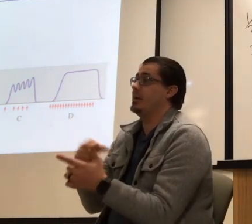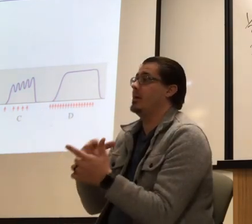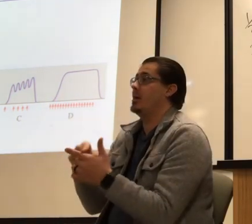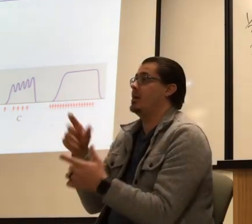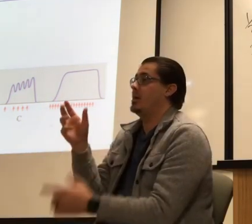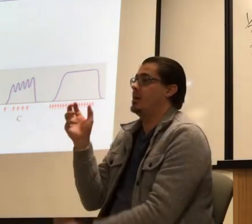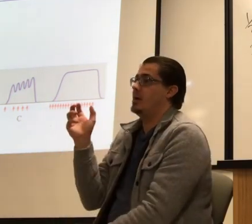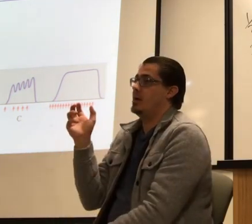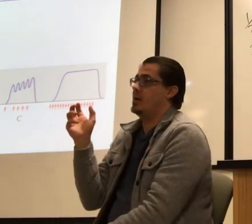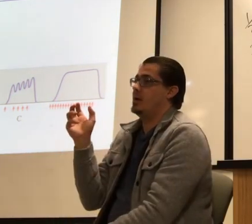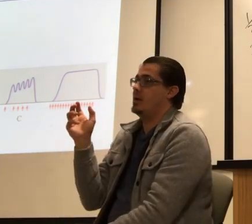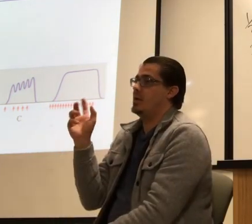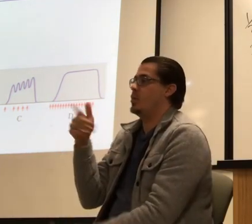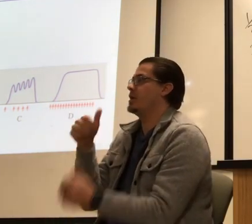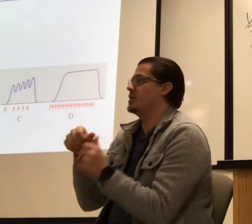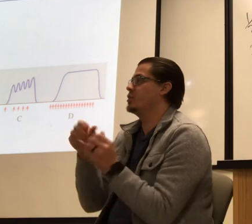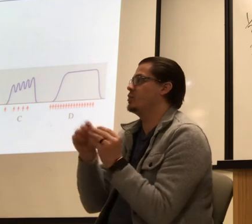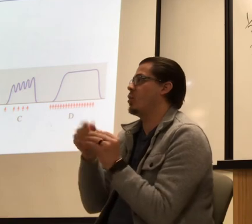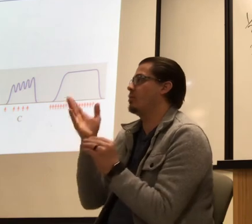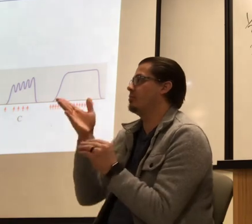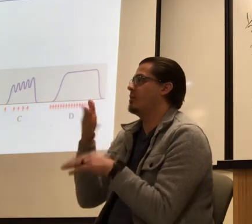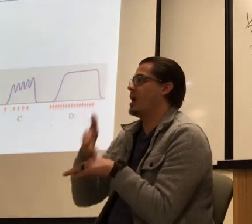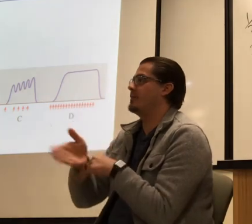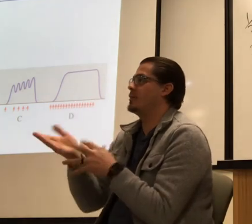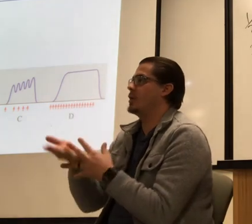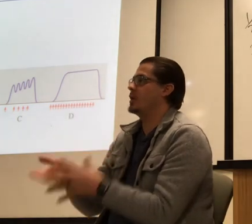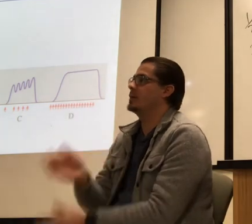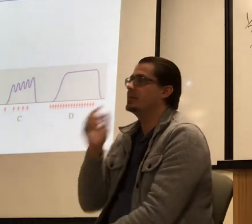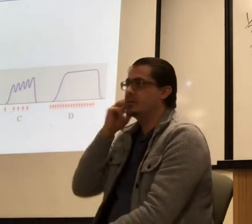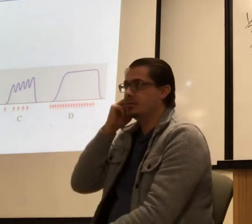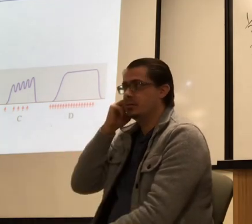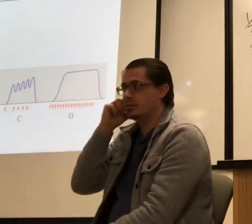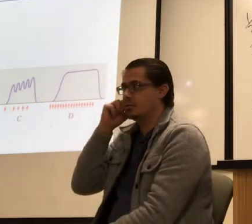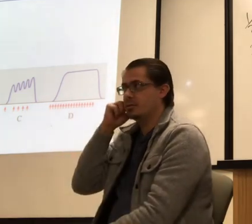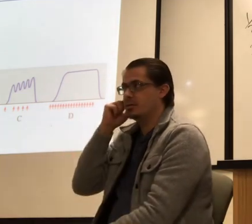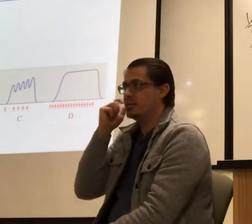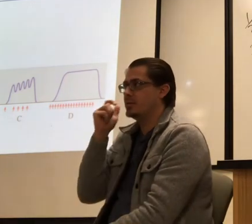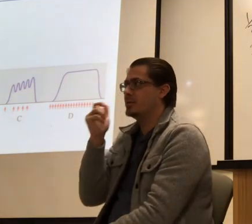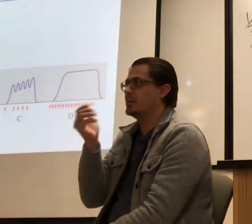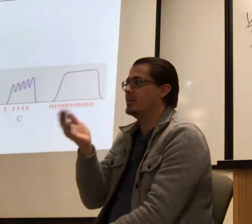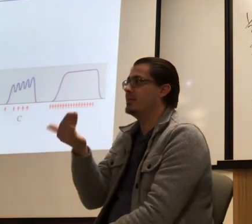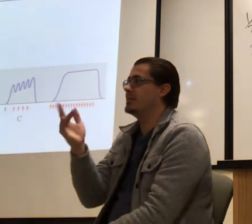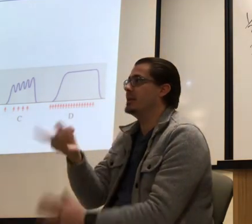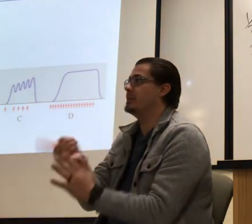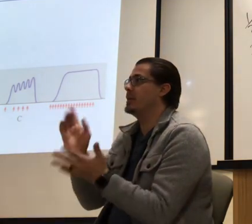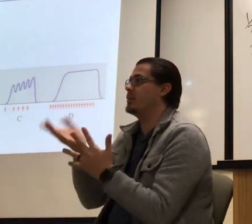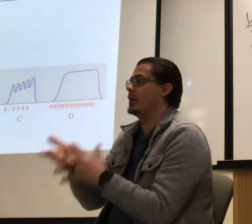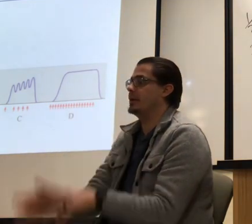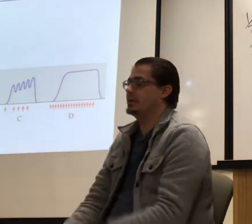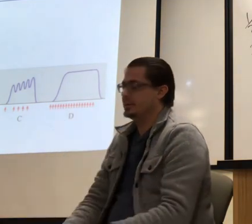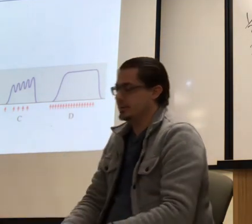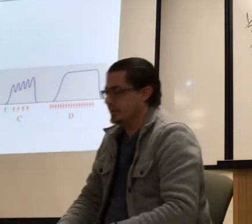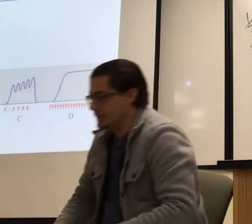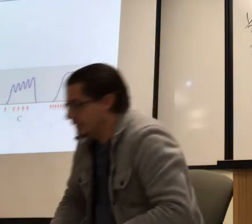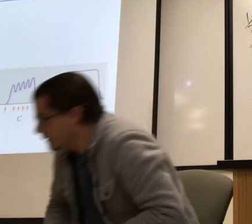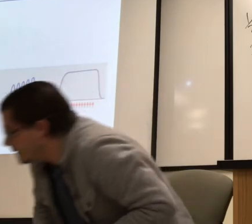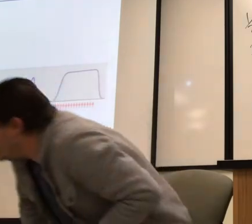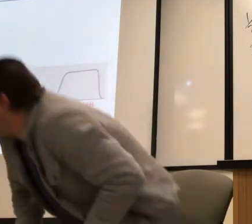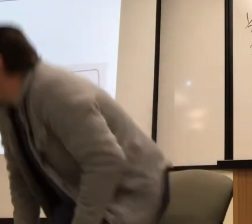then I'll continue on with this after the break. 15 minutes. See you then.